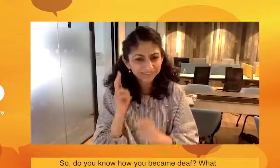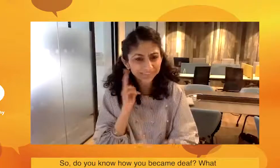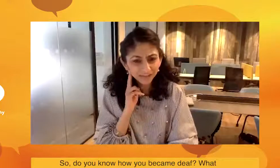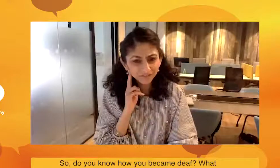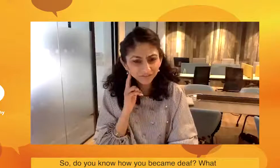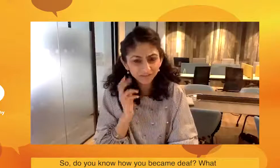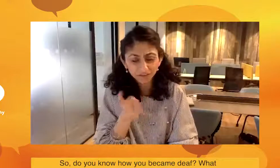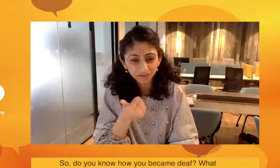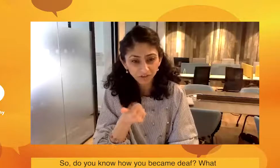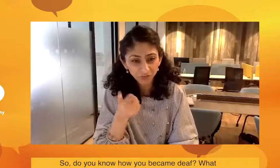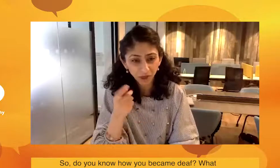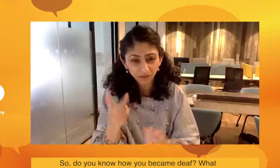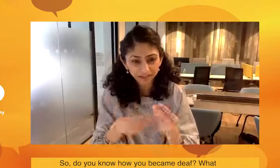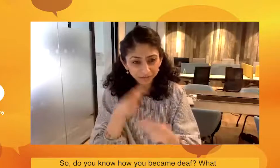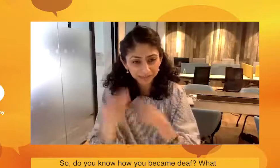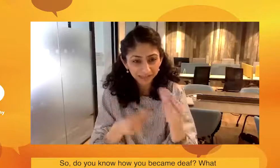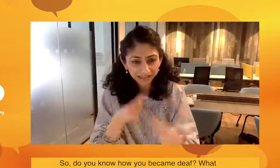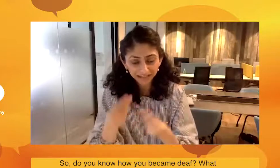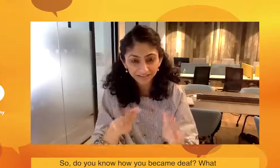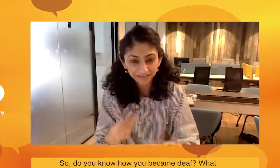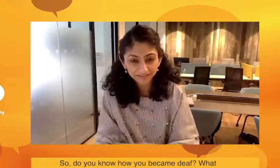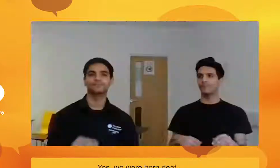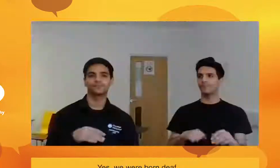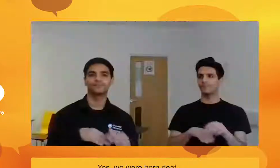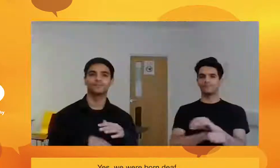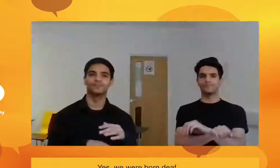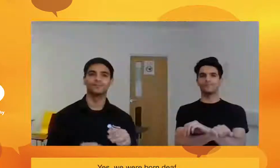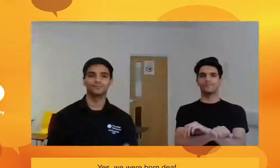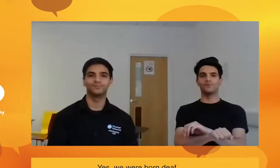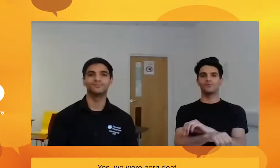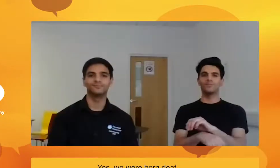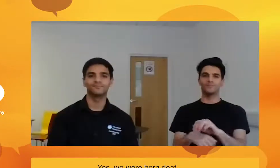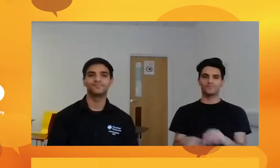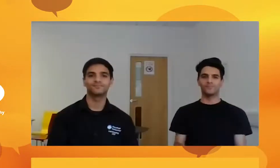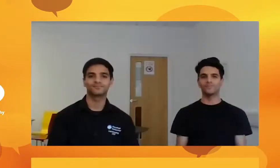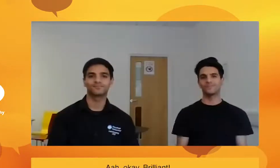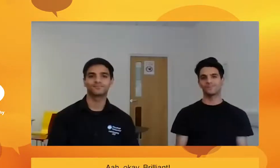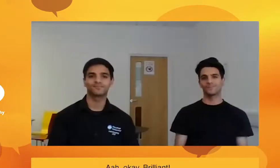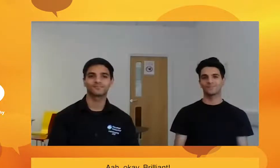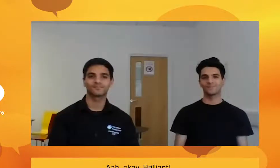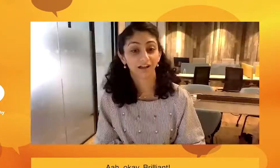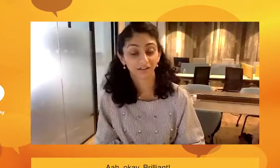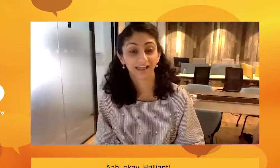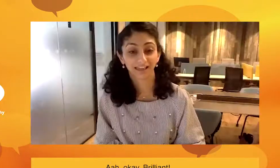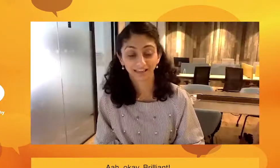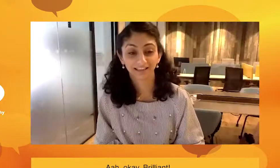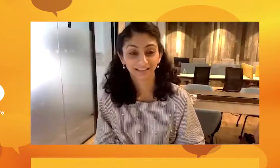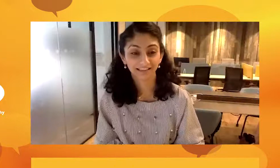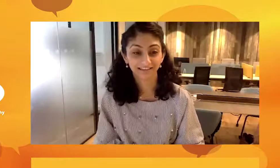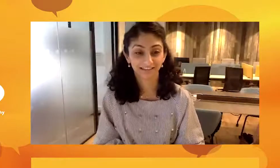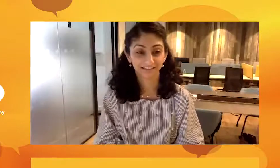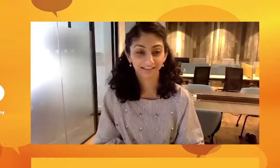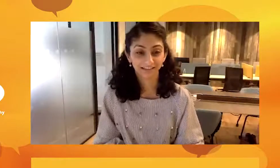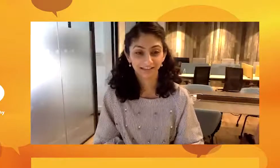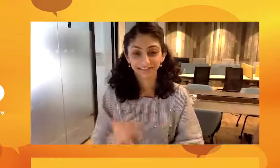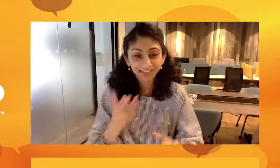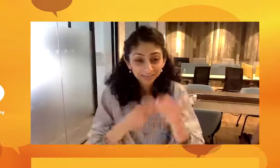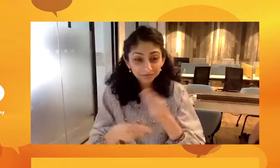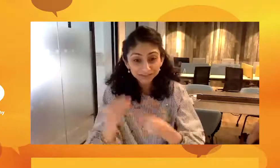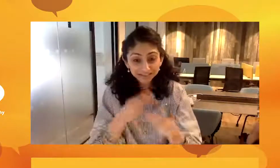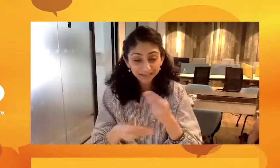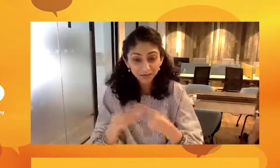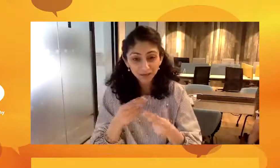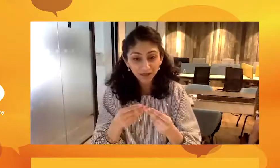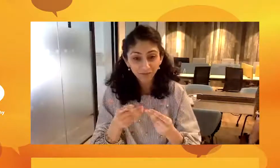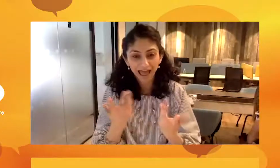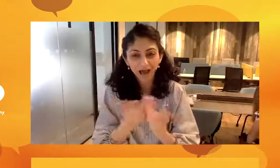So do you know how you became deaf? What happened? Yes, we were born deaf. Oh, okay, brilliant.